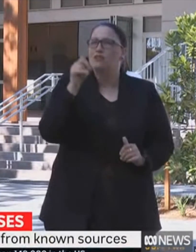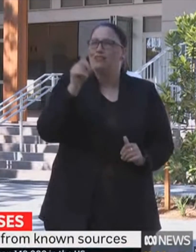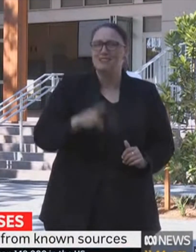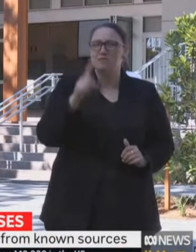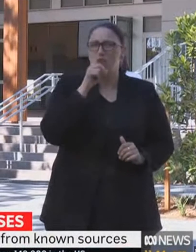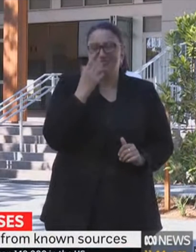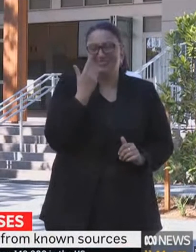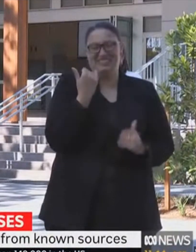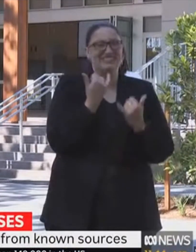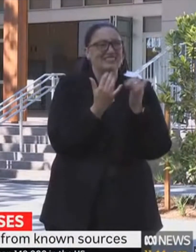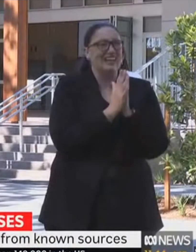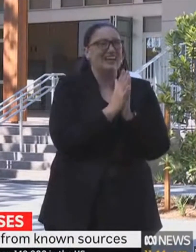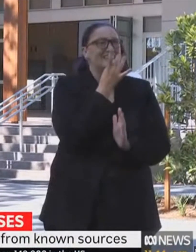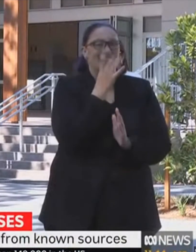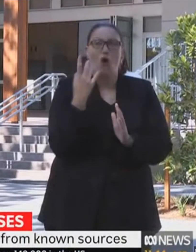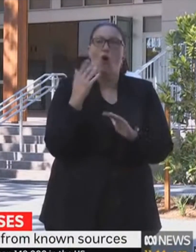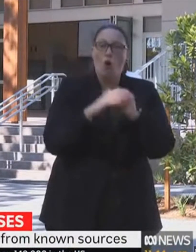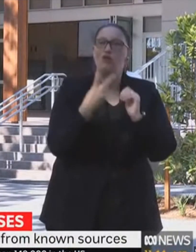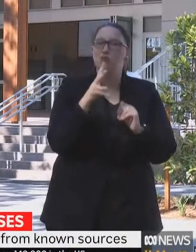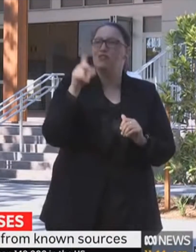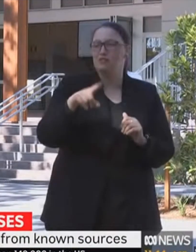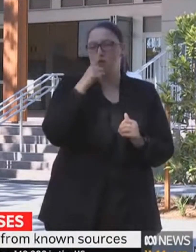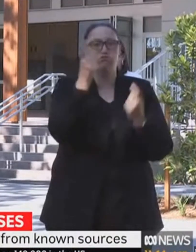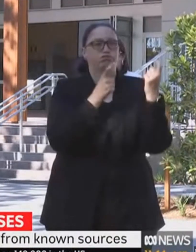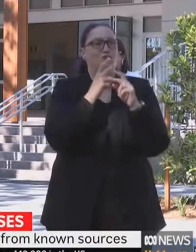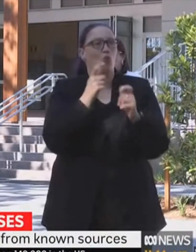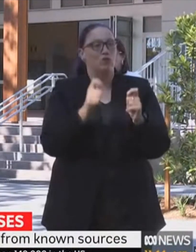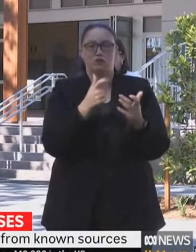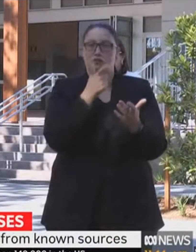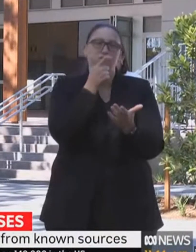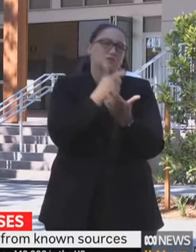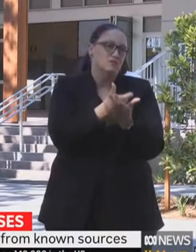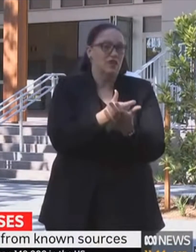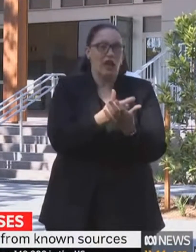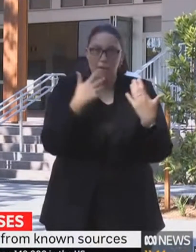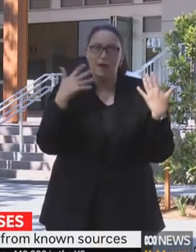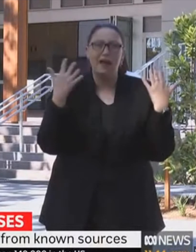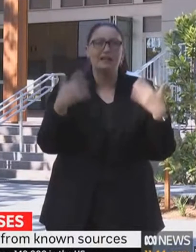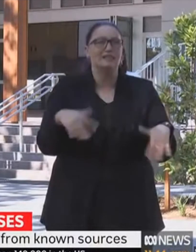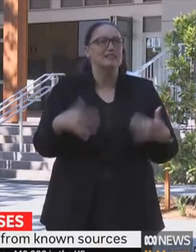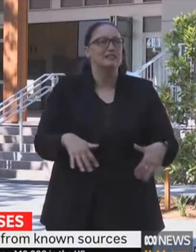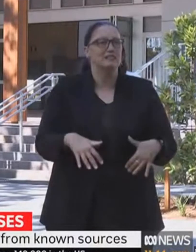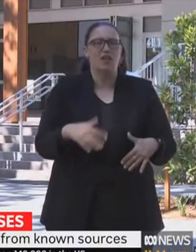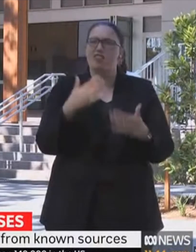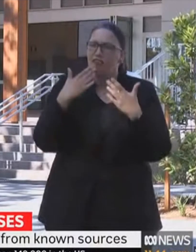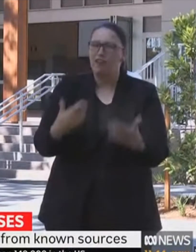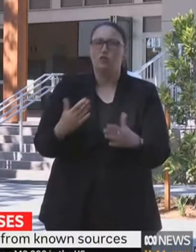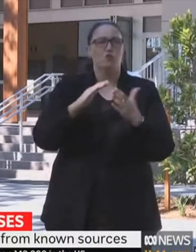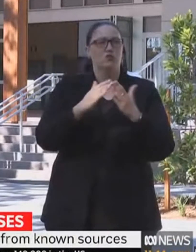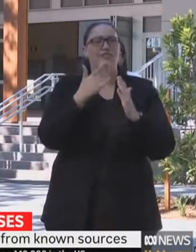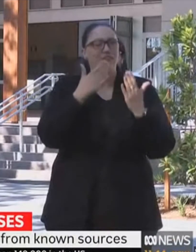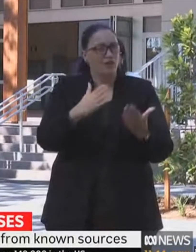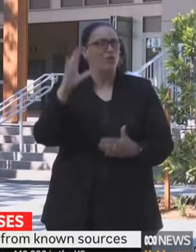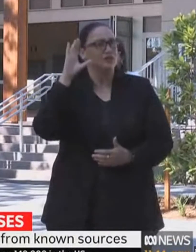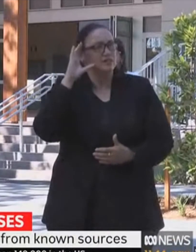on a Sunday and a Saturday come forward to get tested. That is just amazing. And we're deeply grateful for that. But we